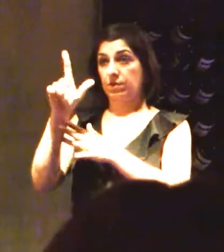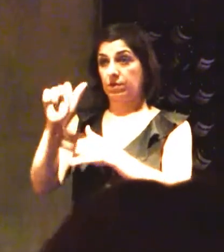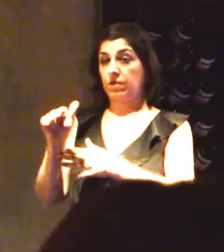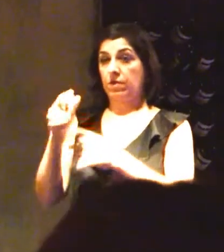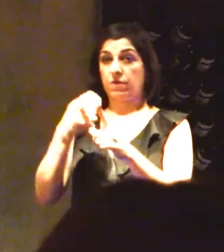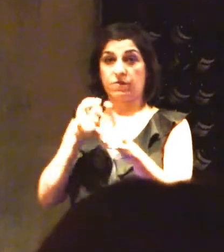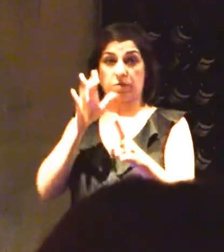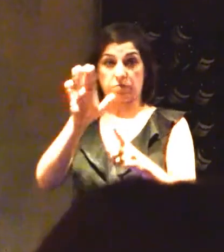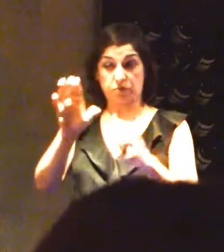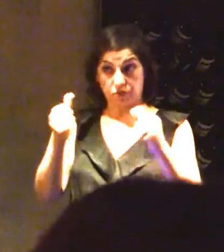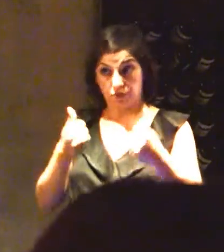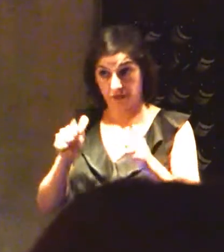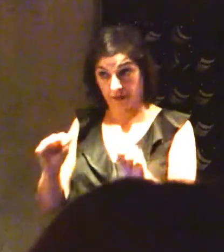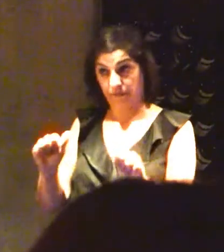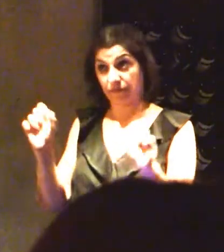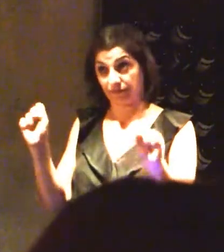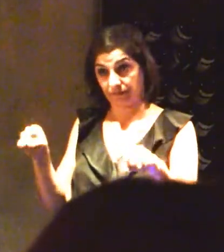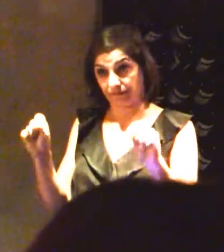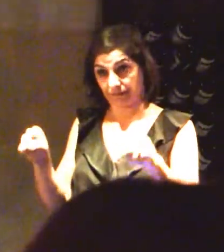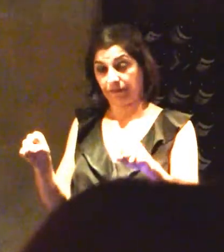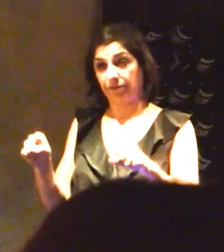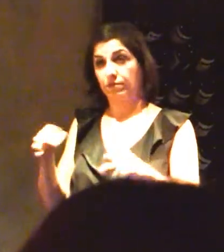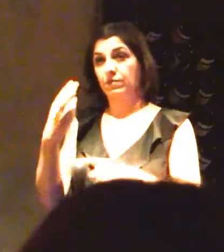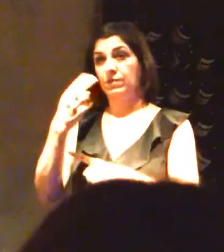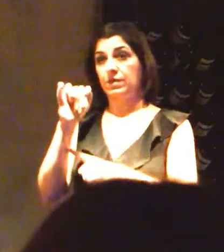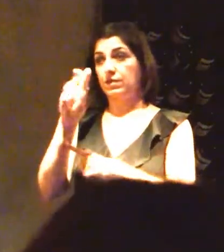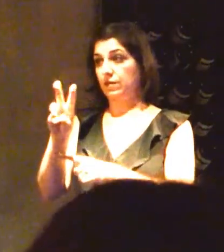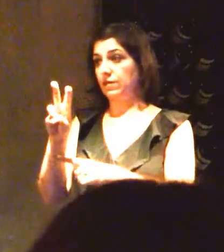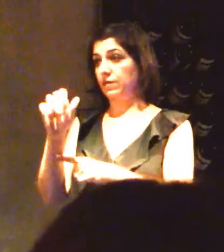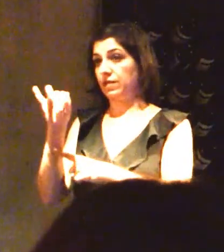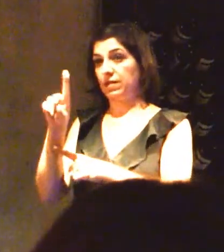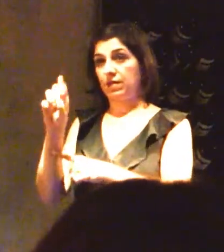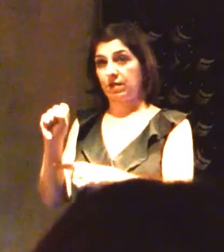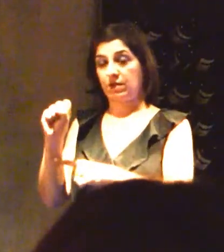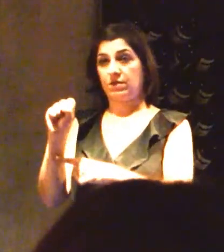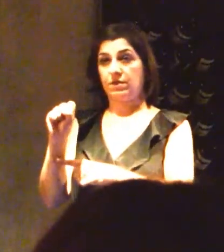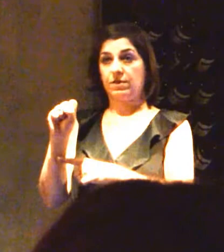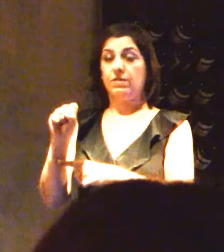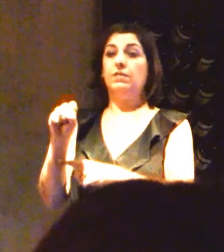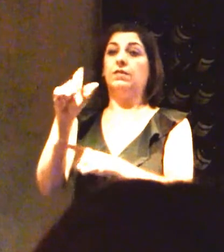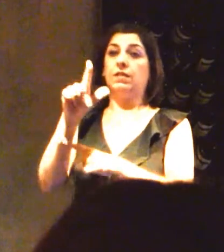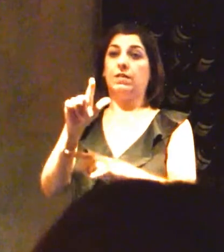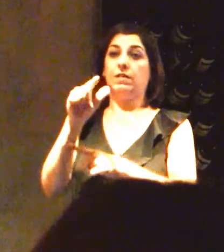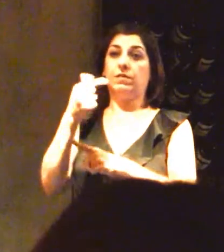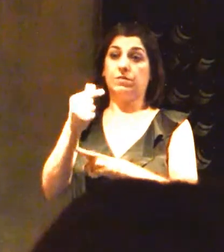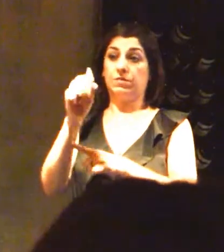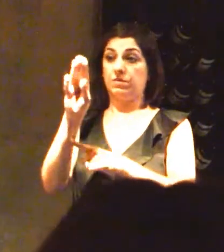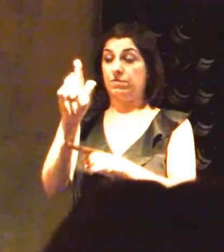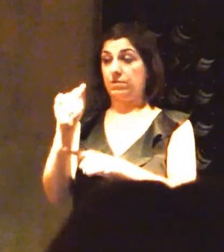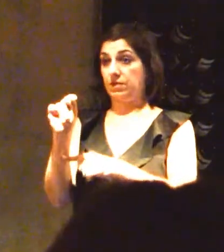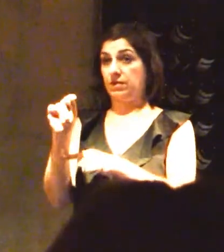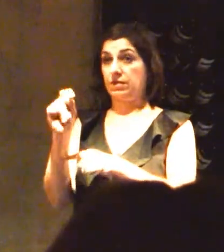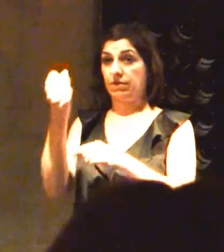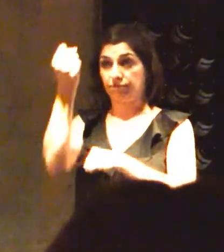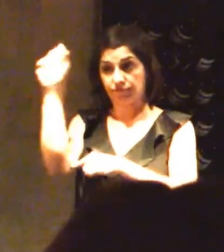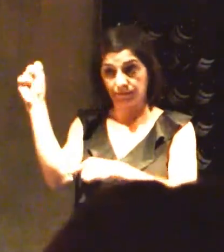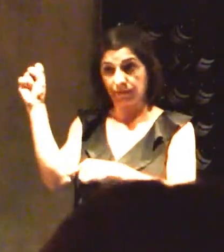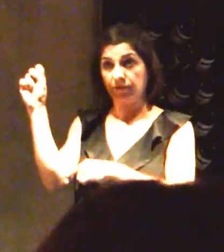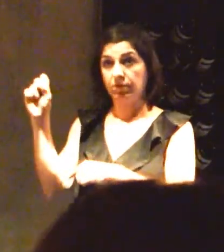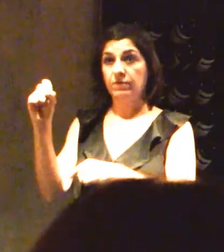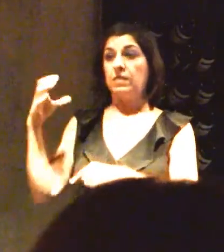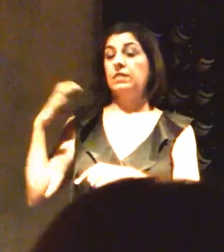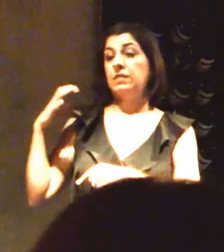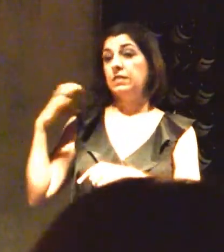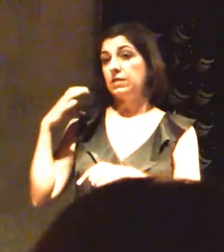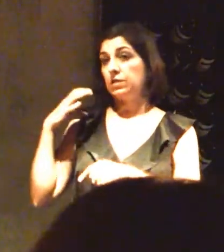your efforts, we have with us an HIV, AIDS, and LGBT community activist who is also the chief operating officer